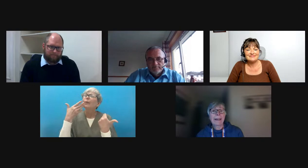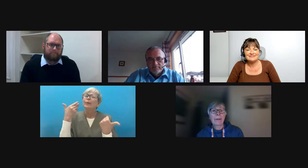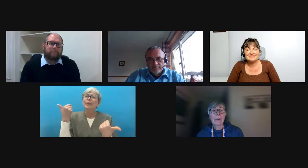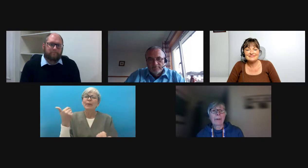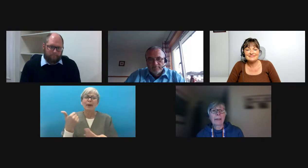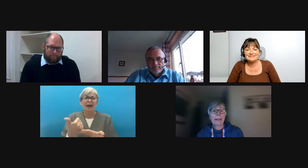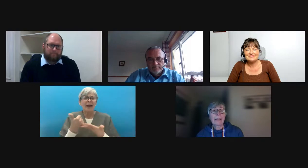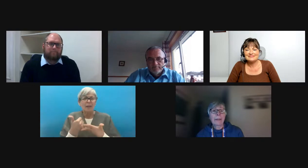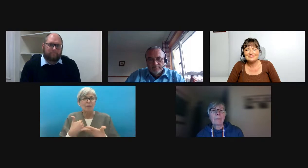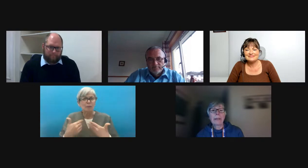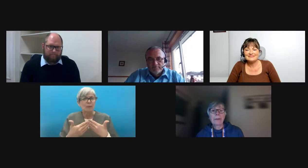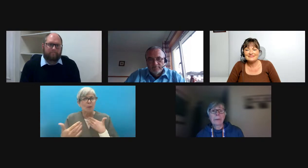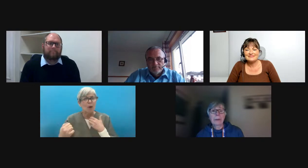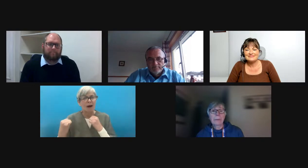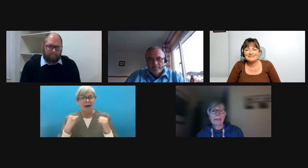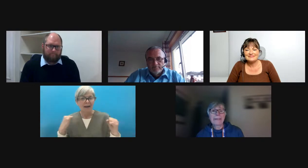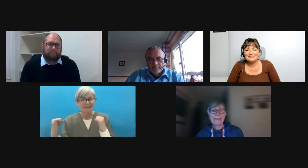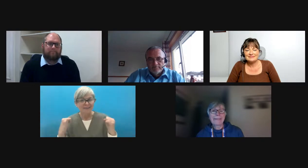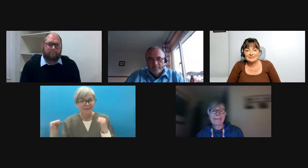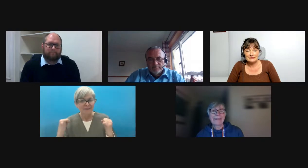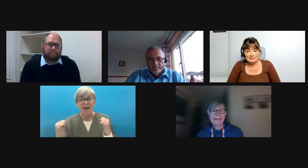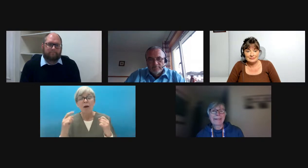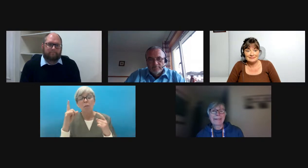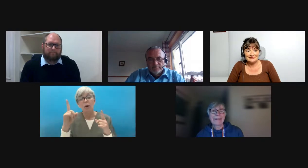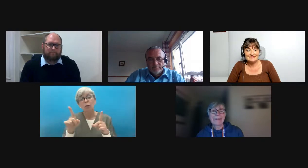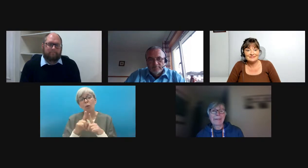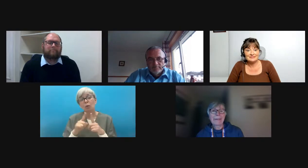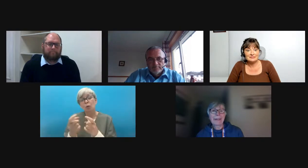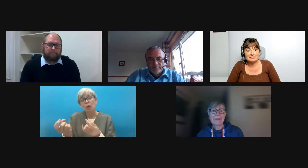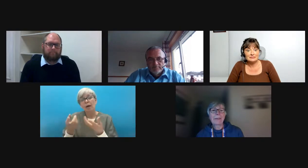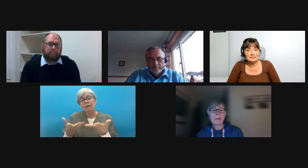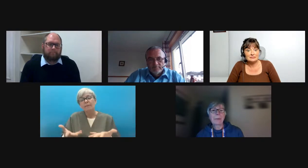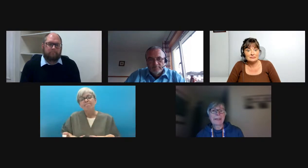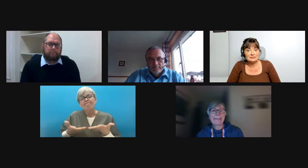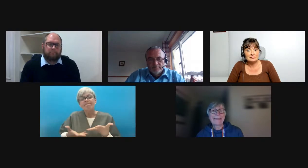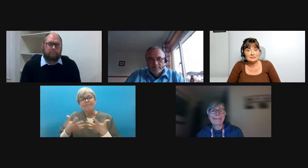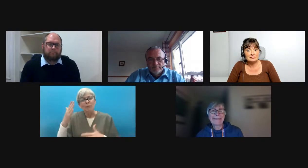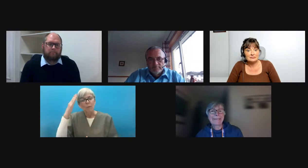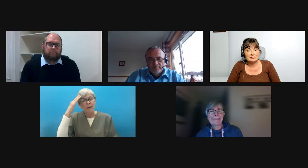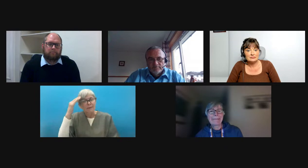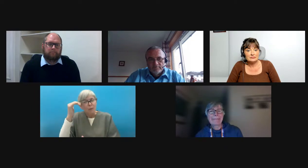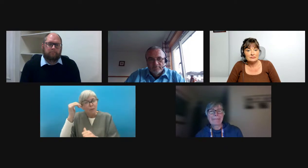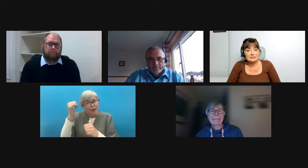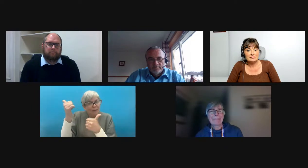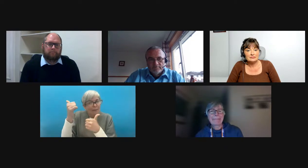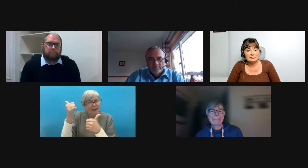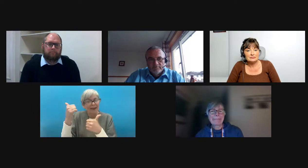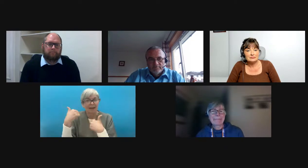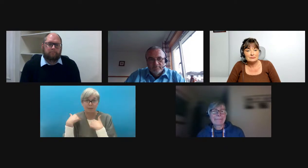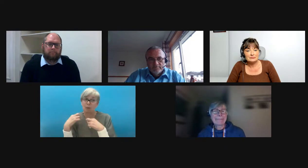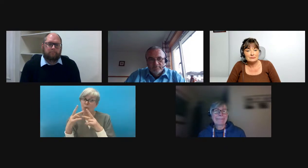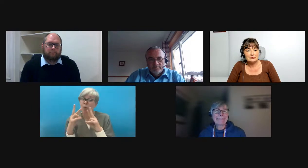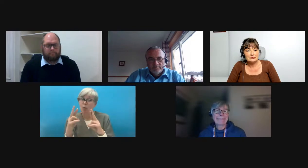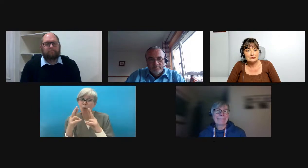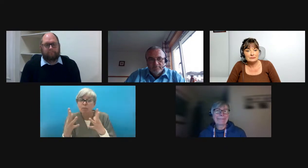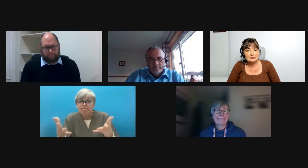in our mental well-being. So here's hoping.